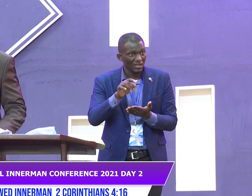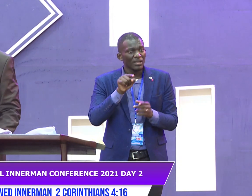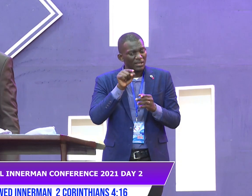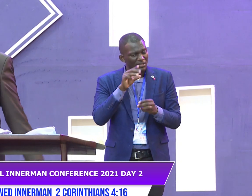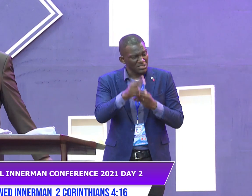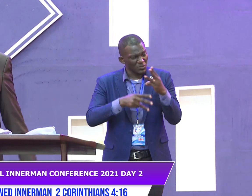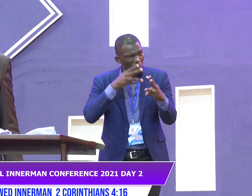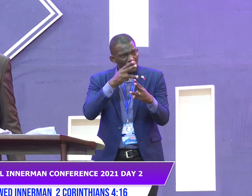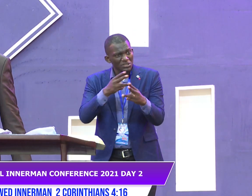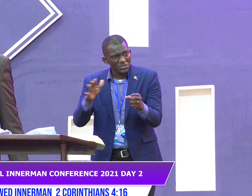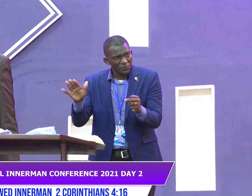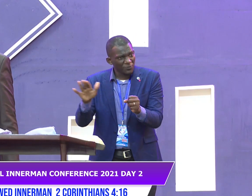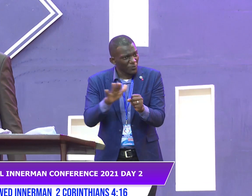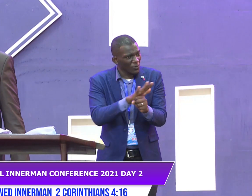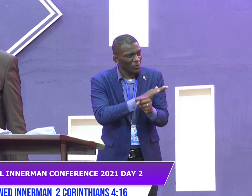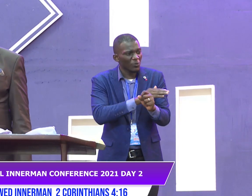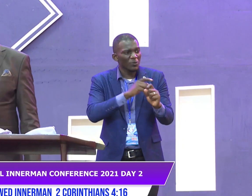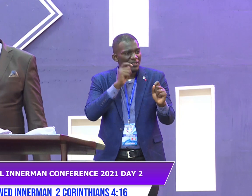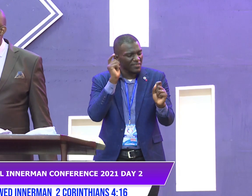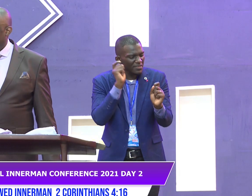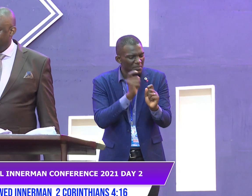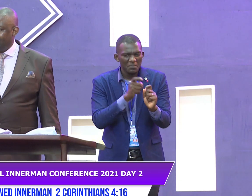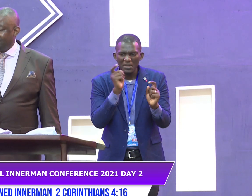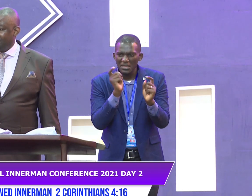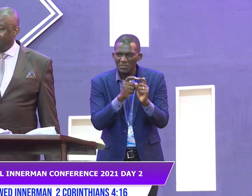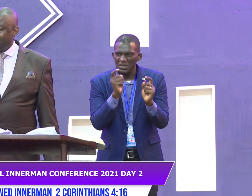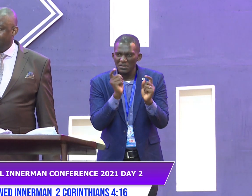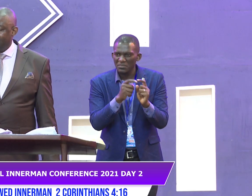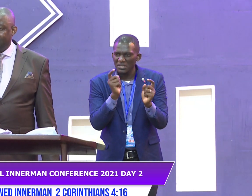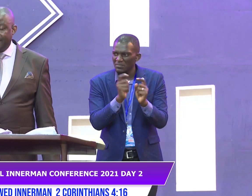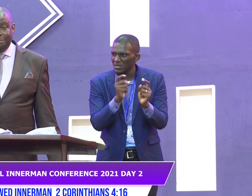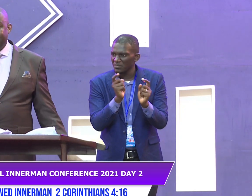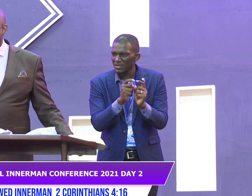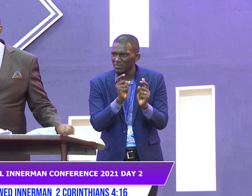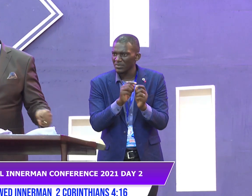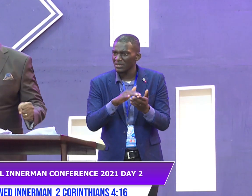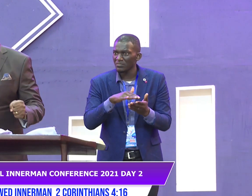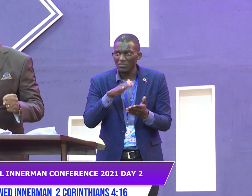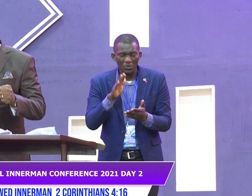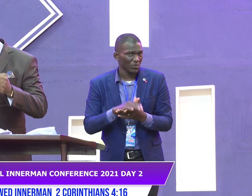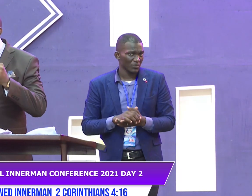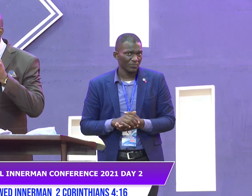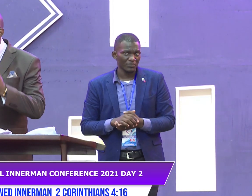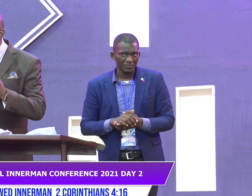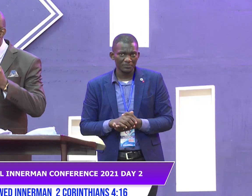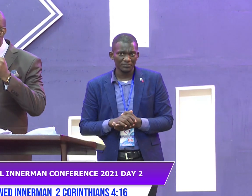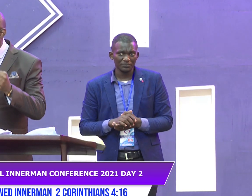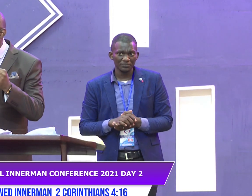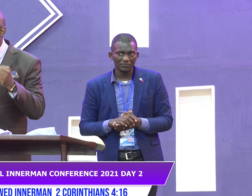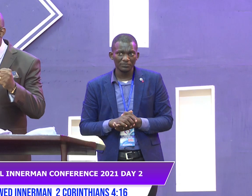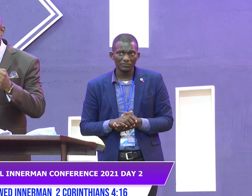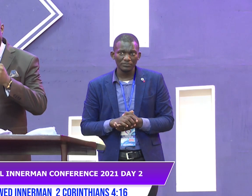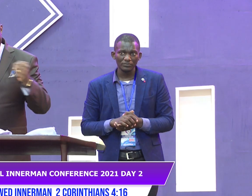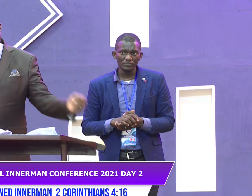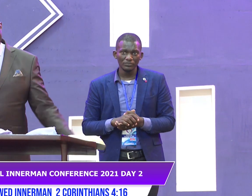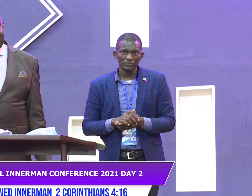of pain. They are looking out for people who would have life in them